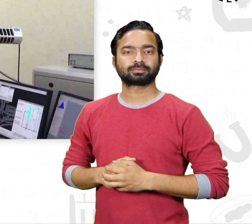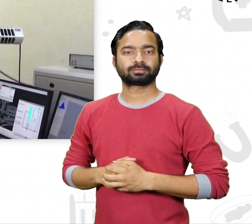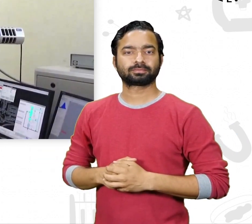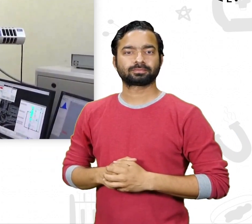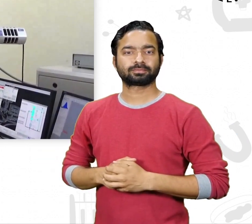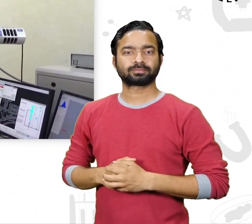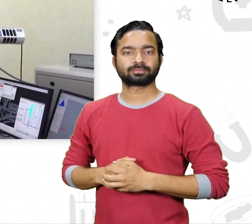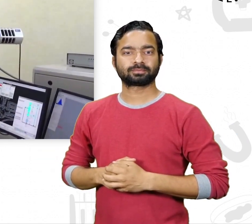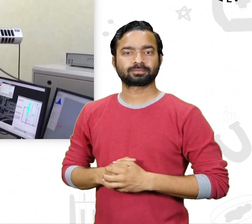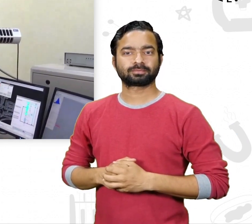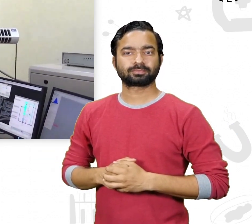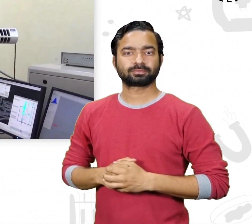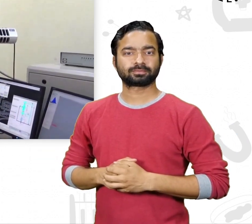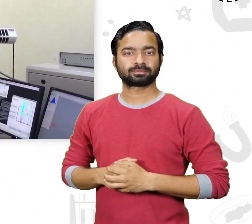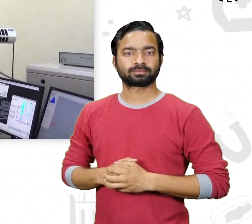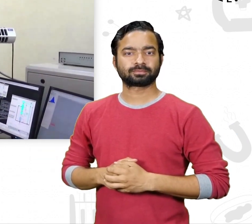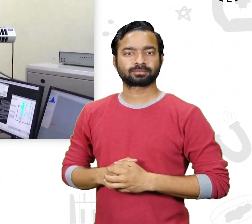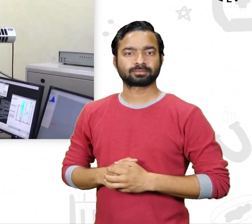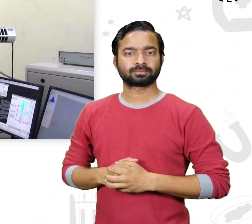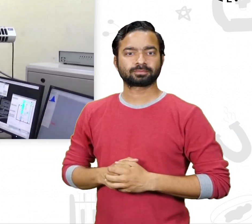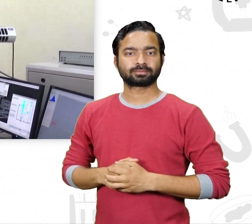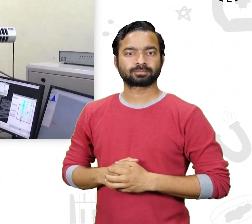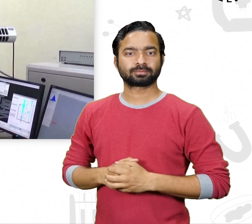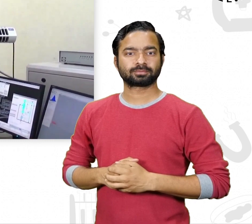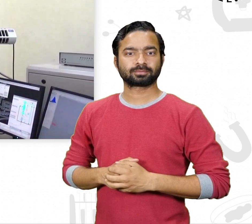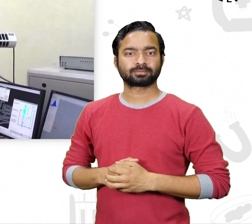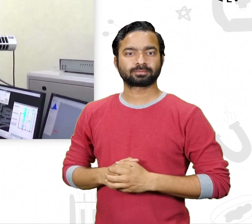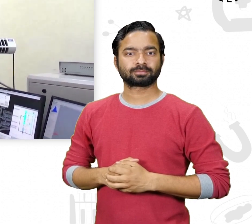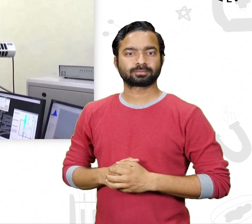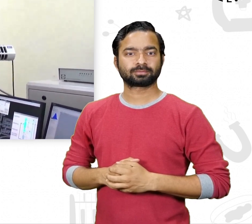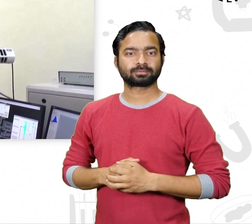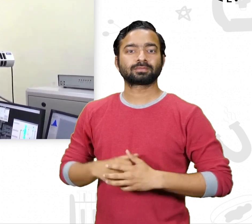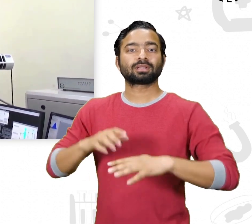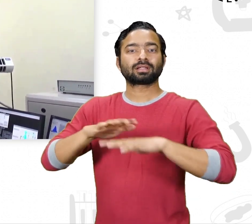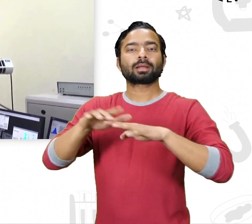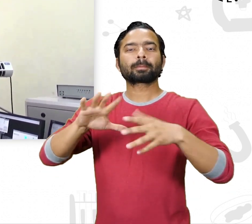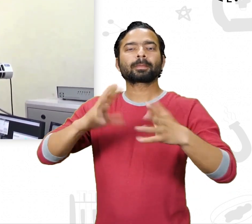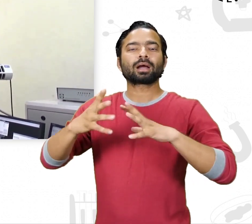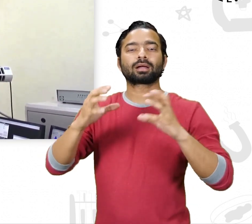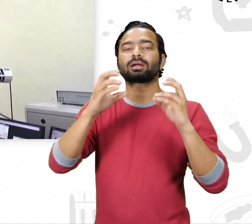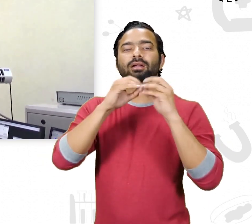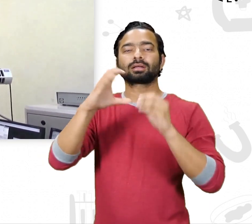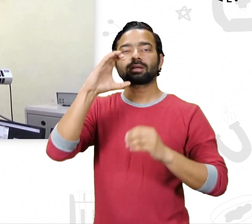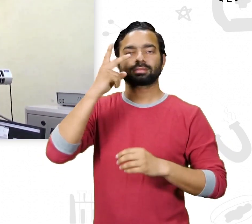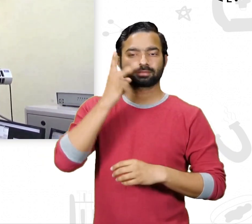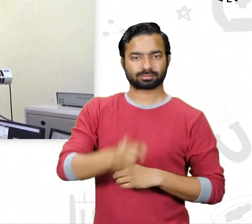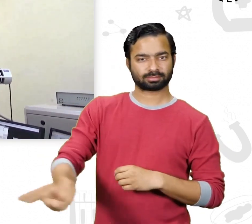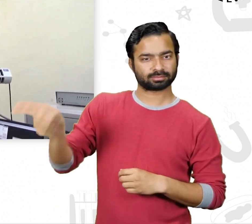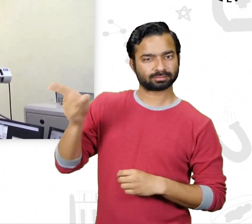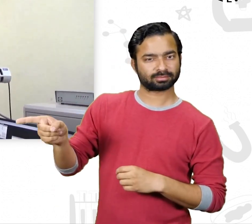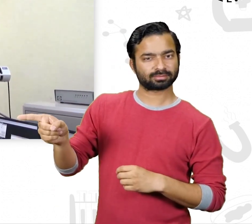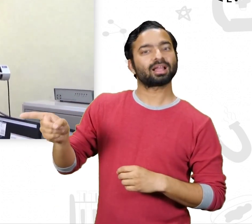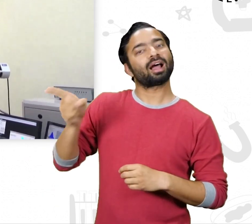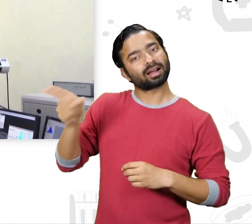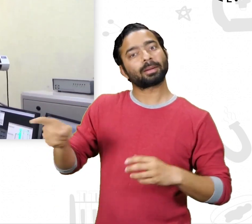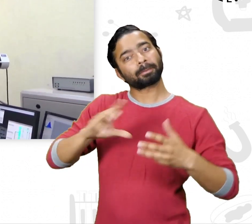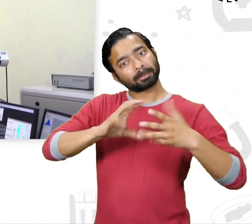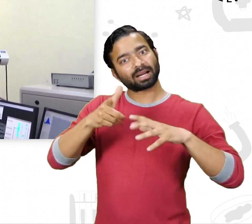This is our 120 kilovolt transmission electron microscope. It is the make of FEI company.